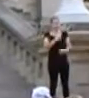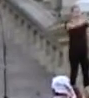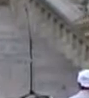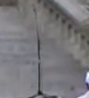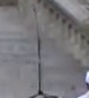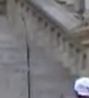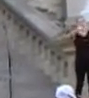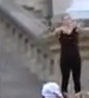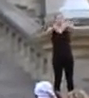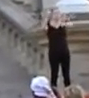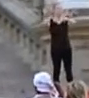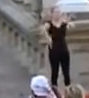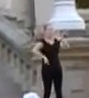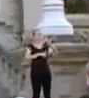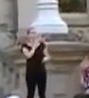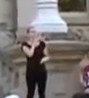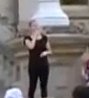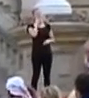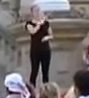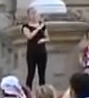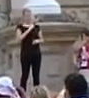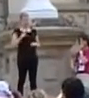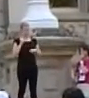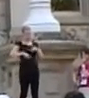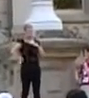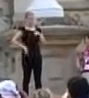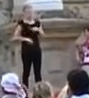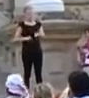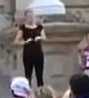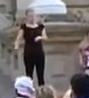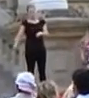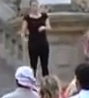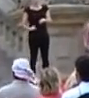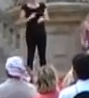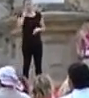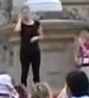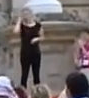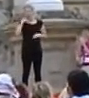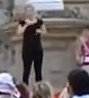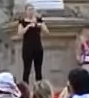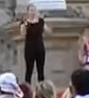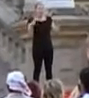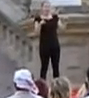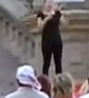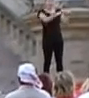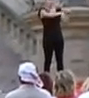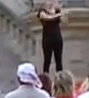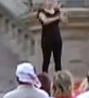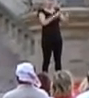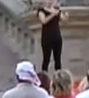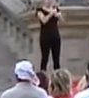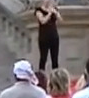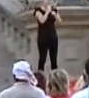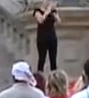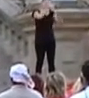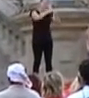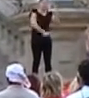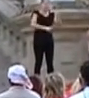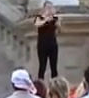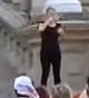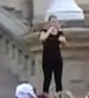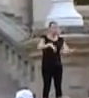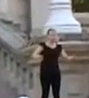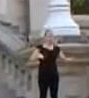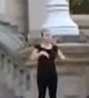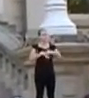the right to testify in committee. But I had heard that they wanted to make sure that every child possible